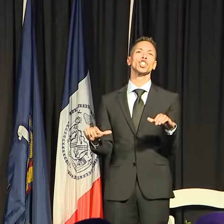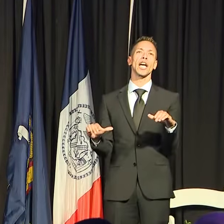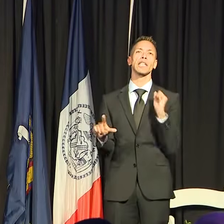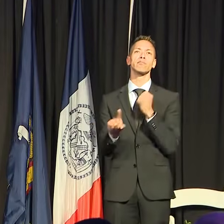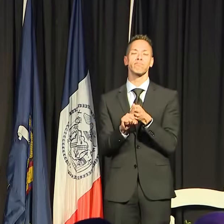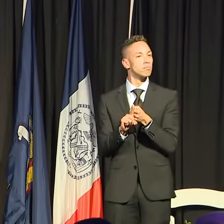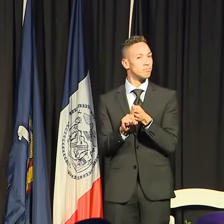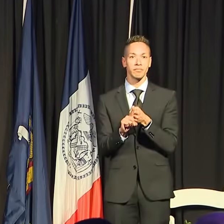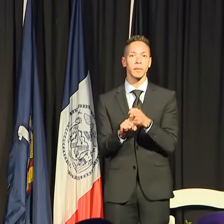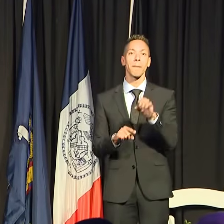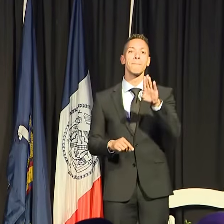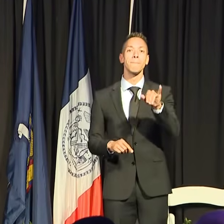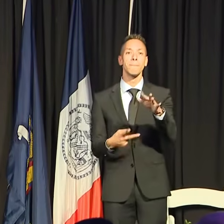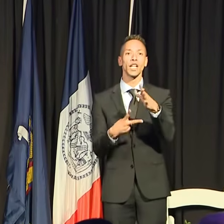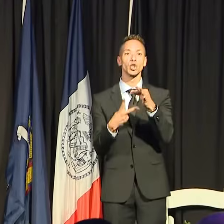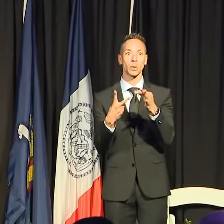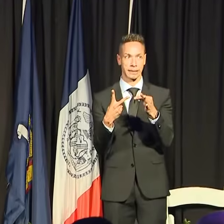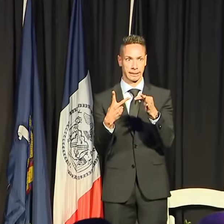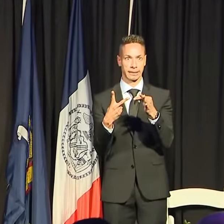by choice.